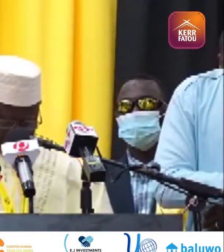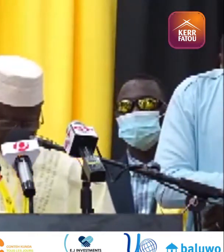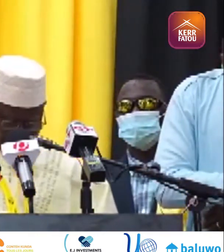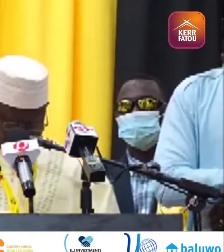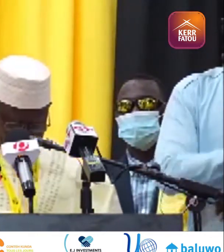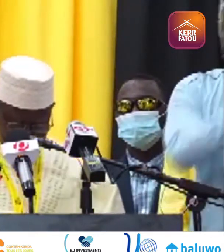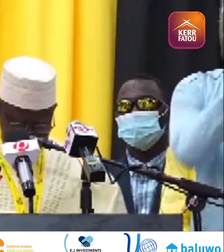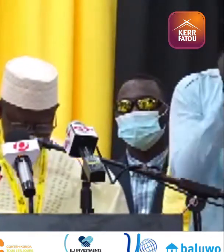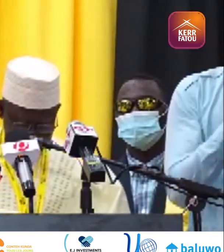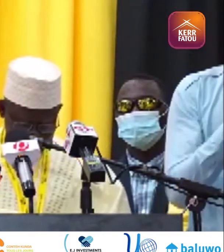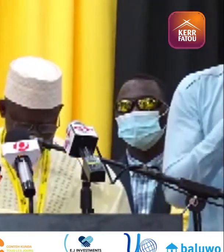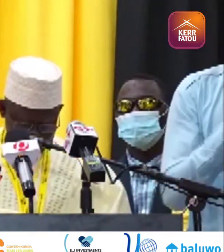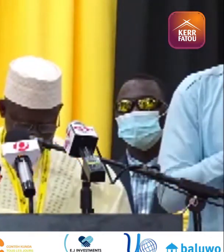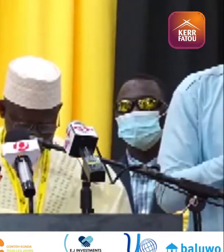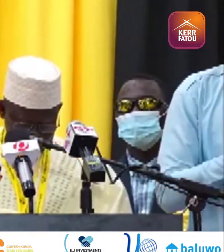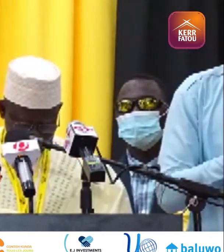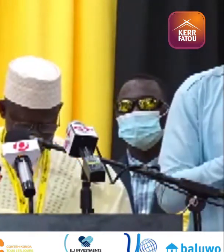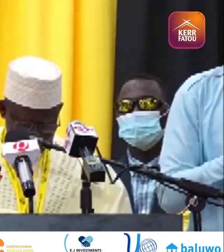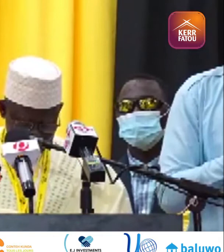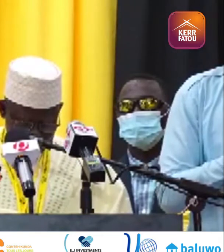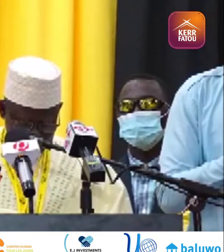And